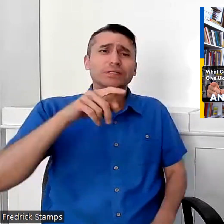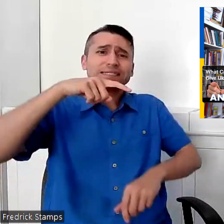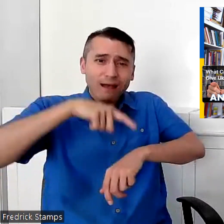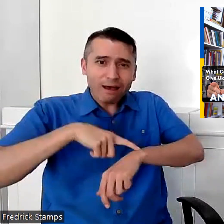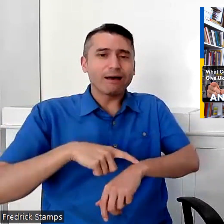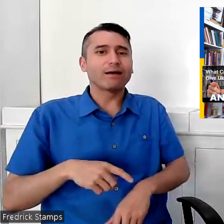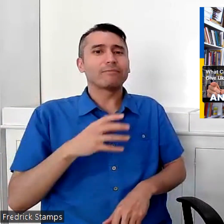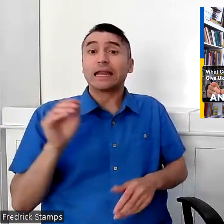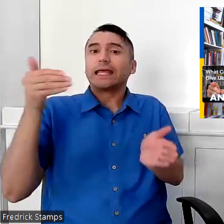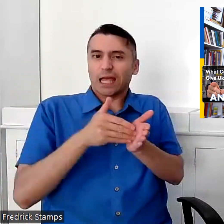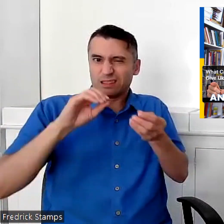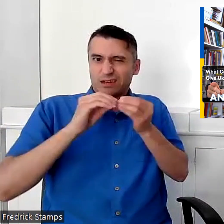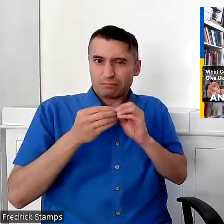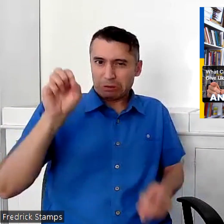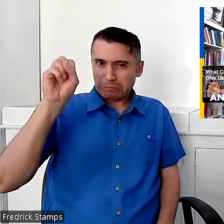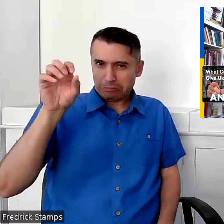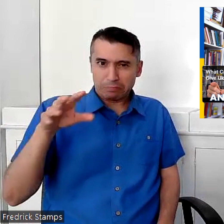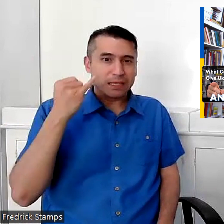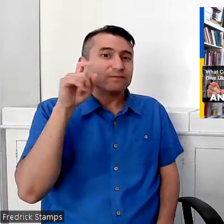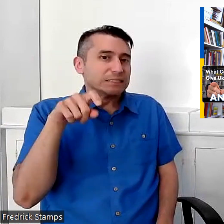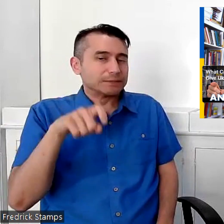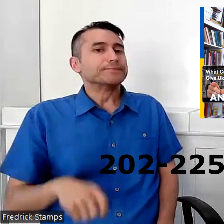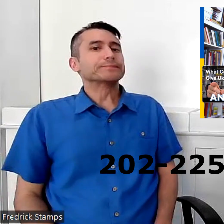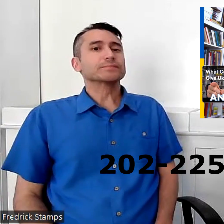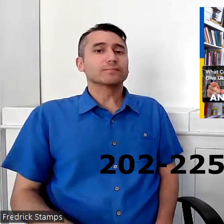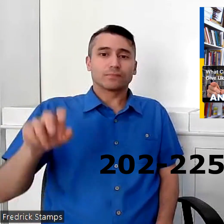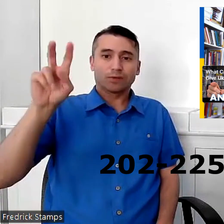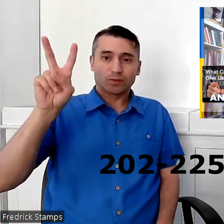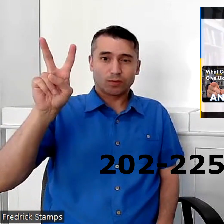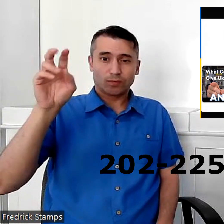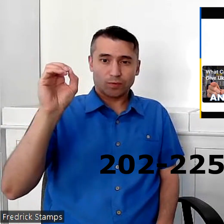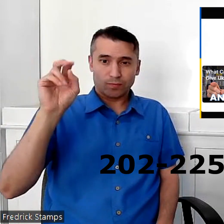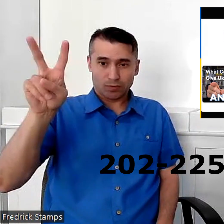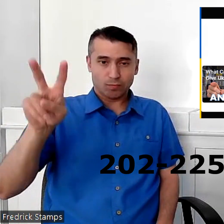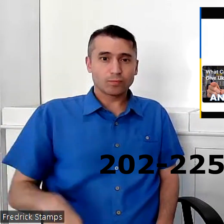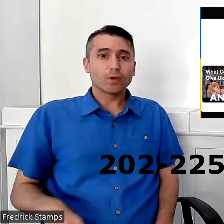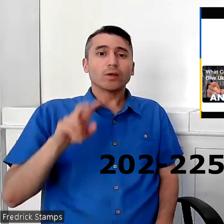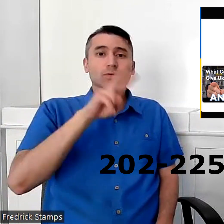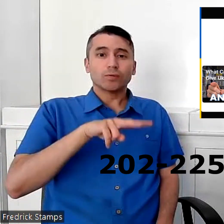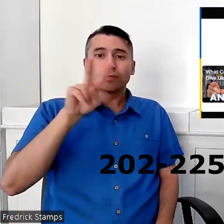you for your time. And here's the number again in case you need it. It is